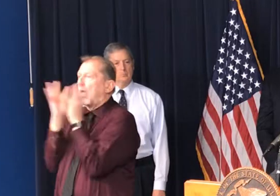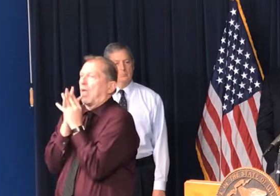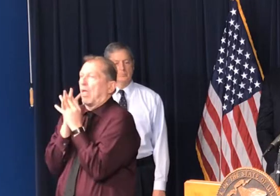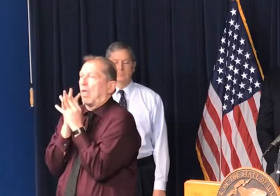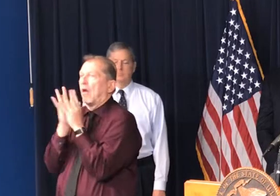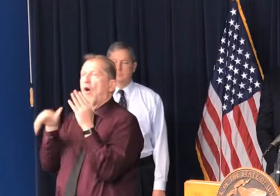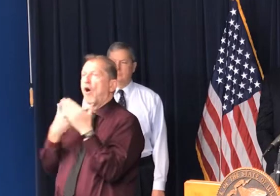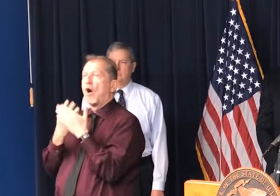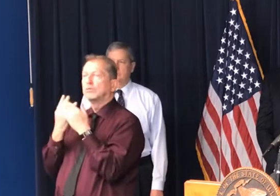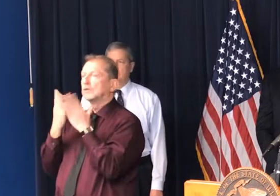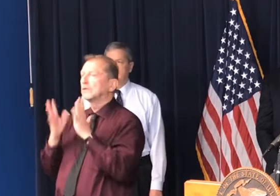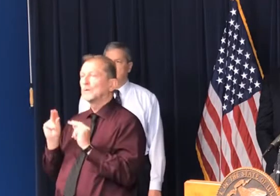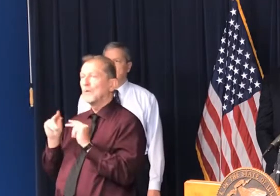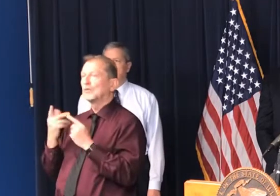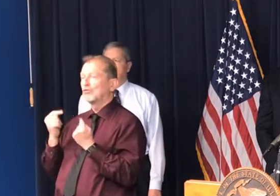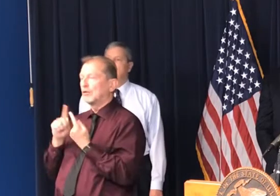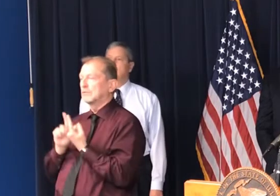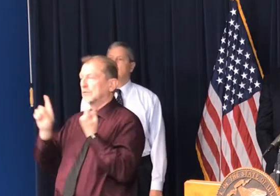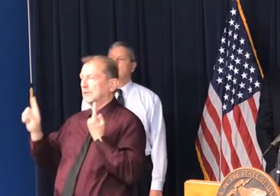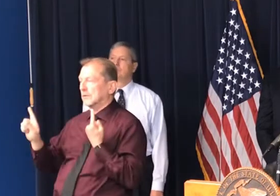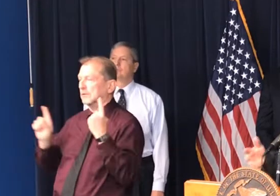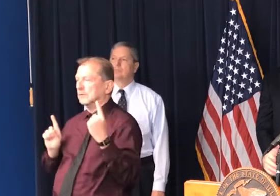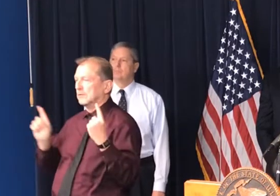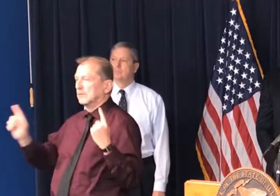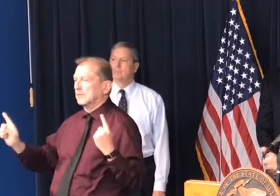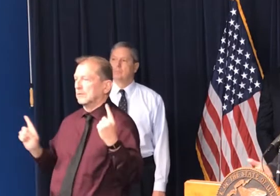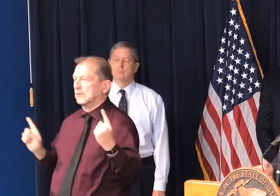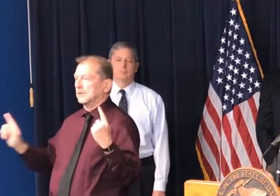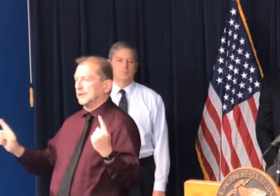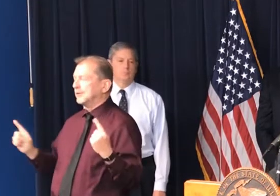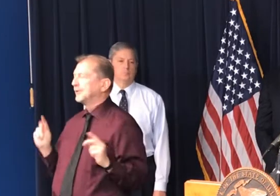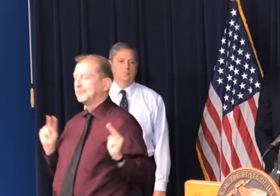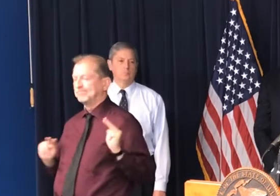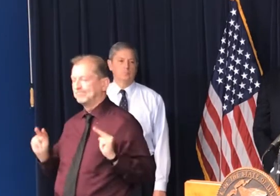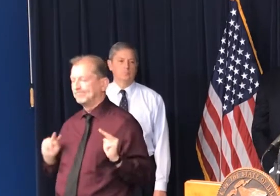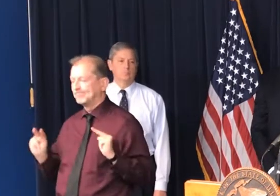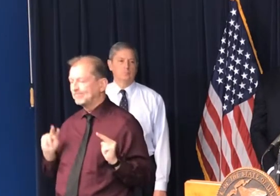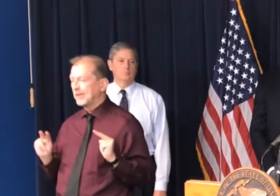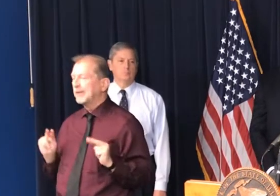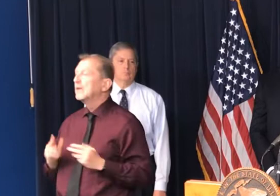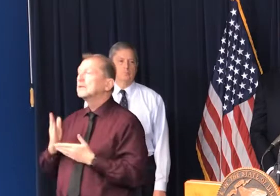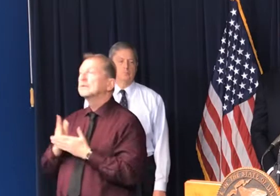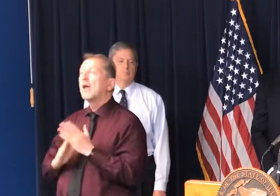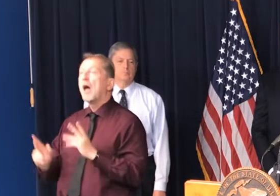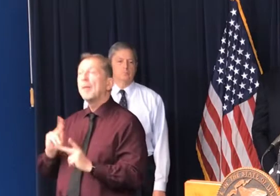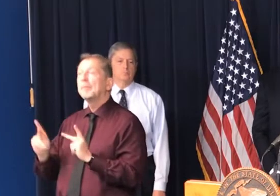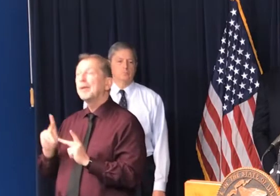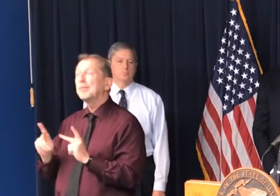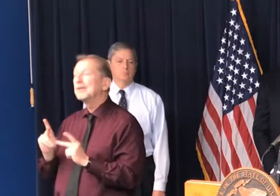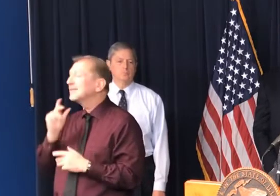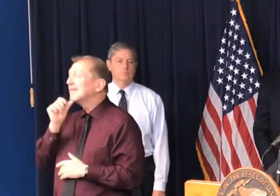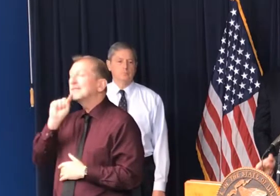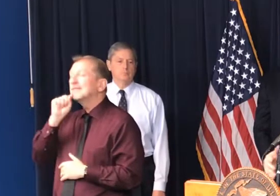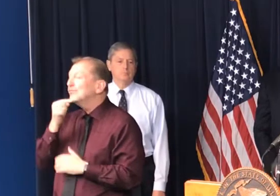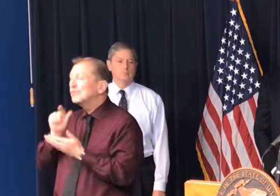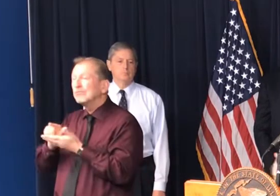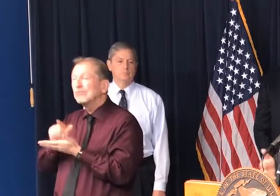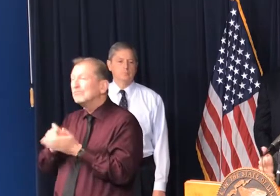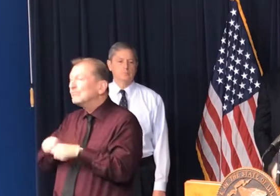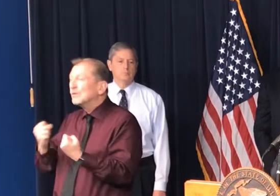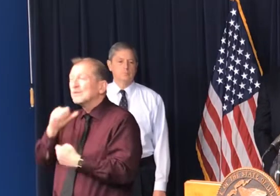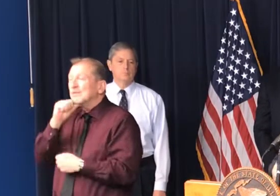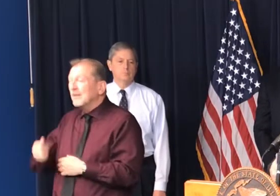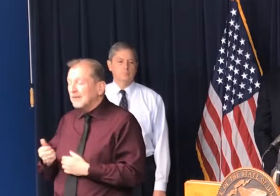efforts to try to make, to provide space in some of these places by looking at low-level offenders and the opportunity for us